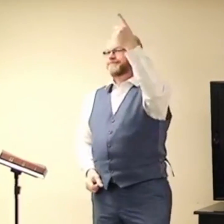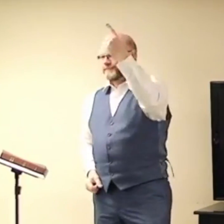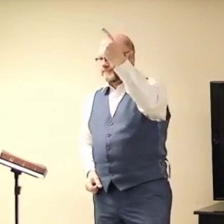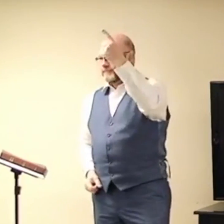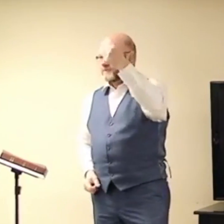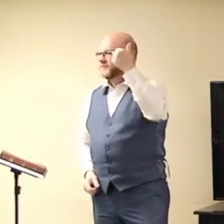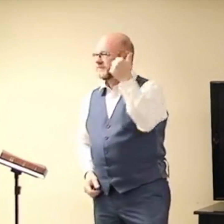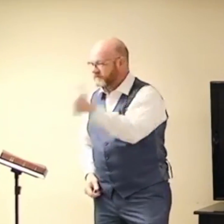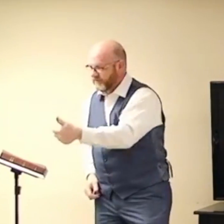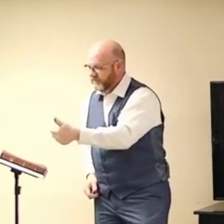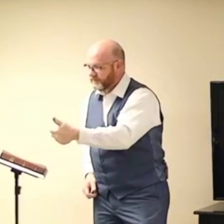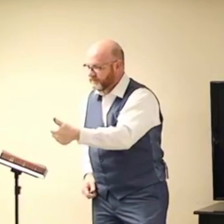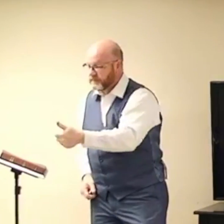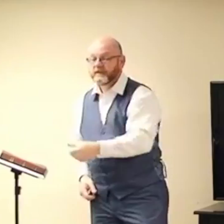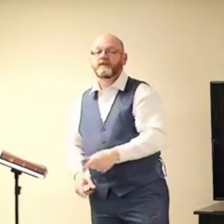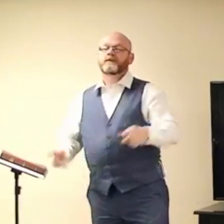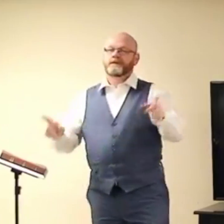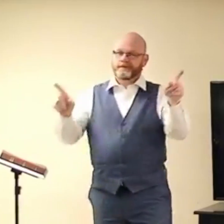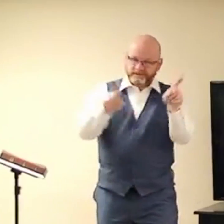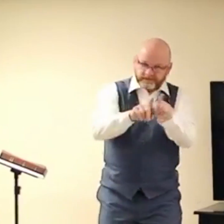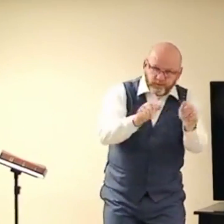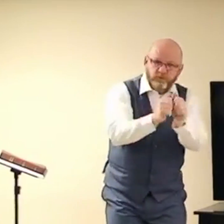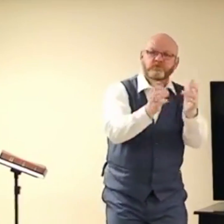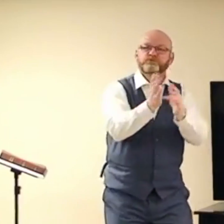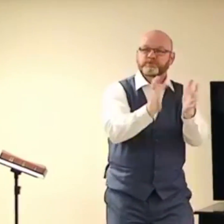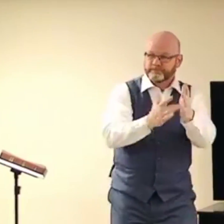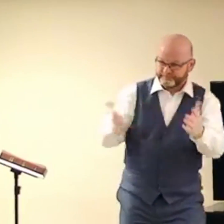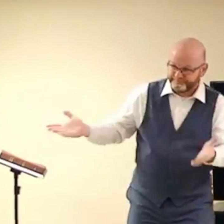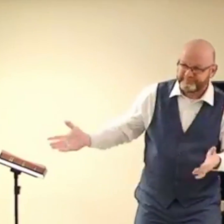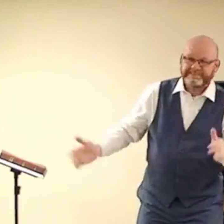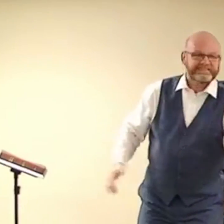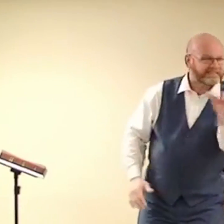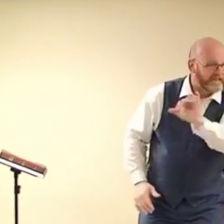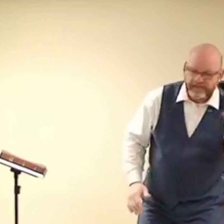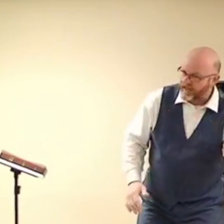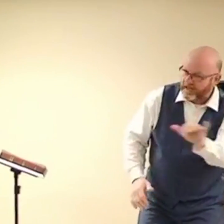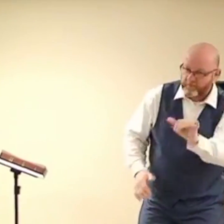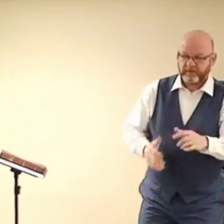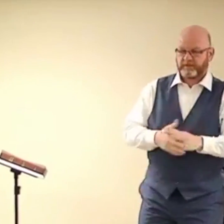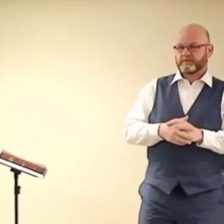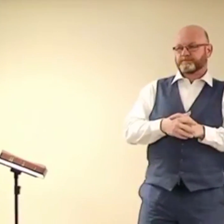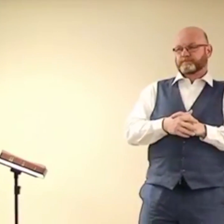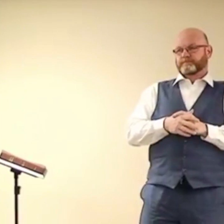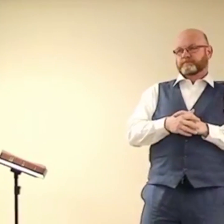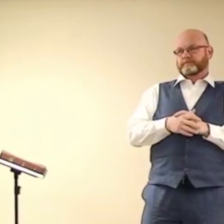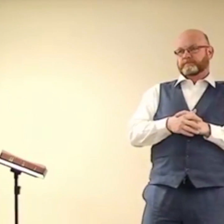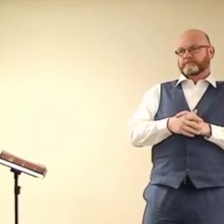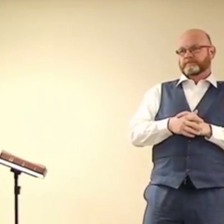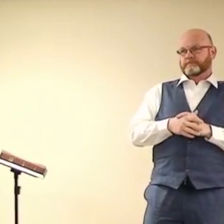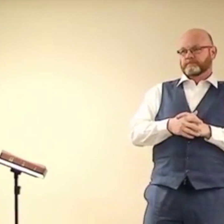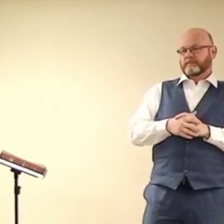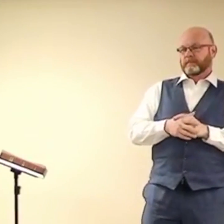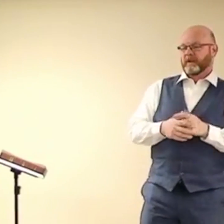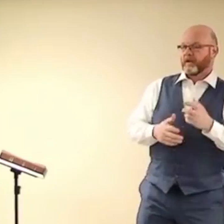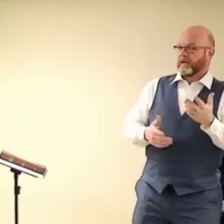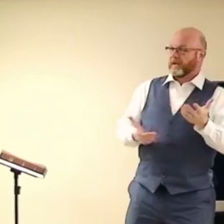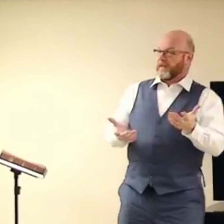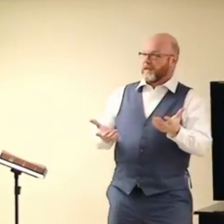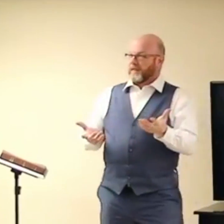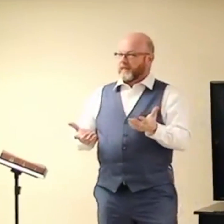And it takes a lot of work for my precious son or daughter to understand it